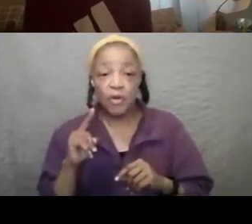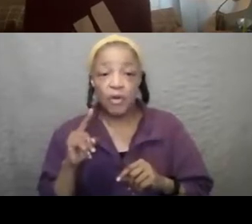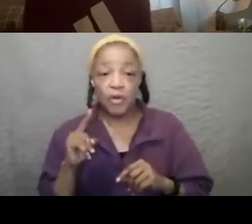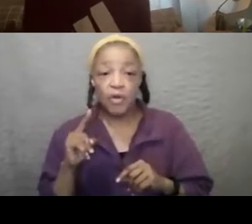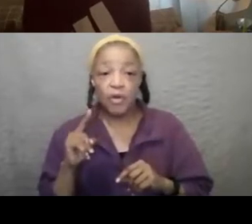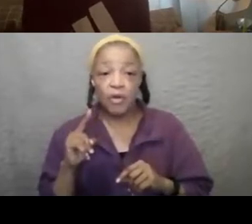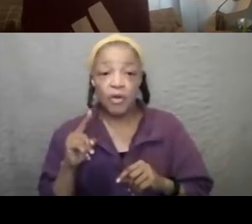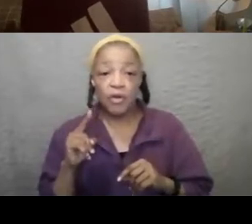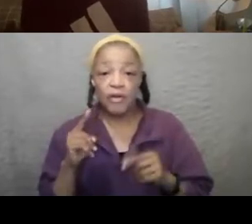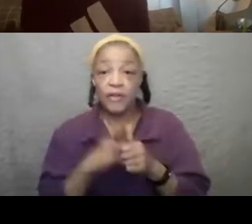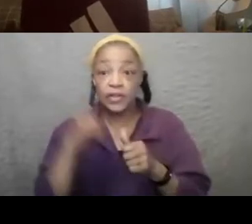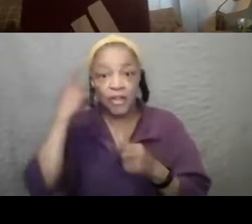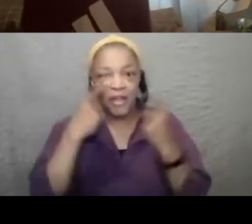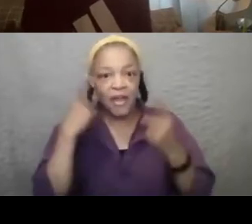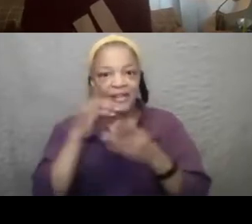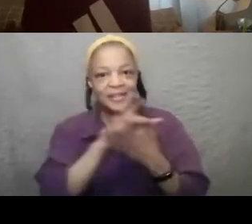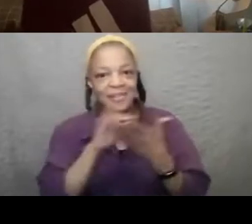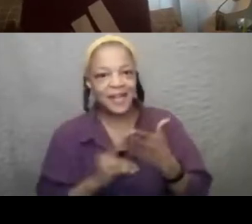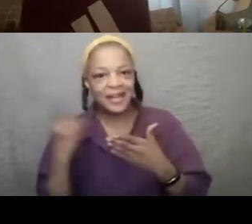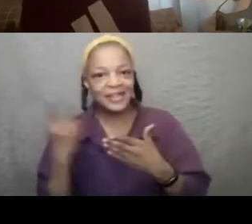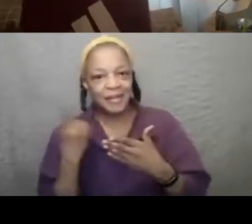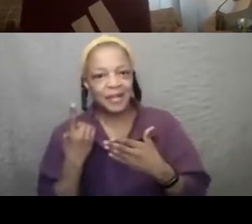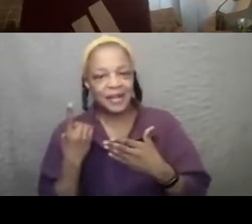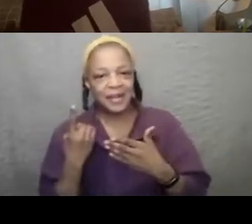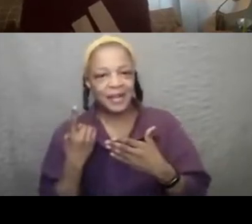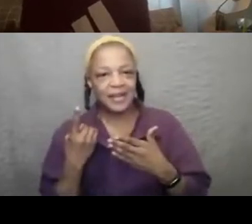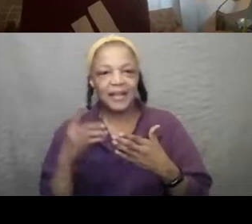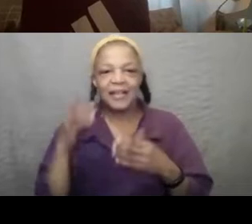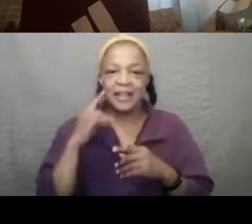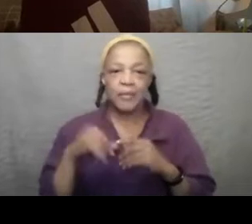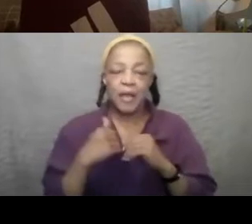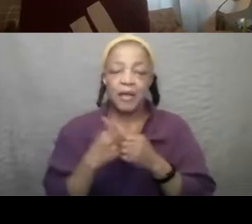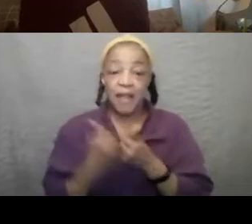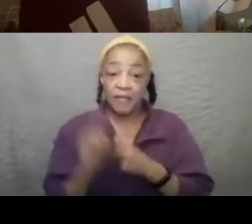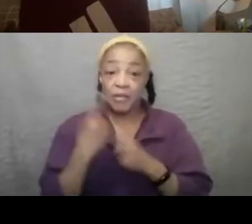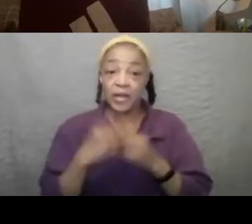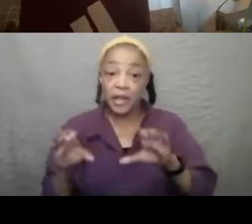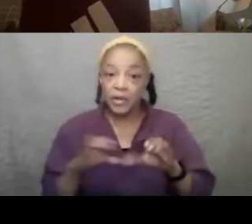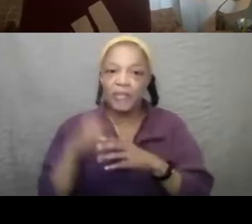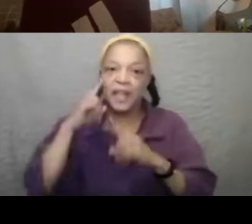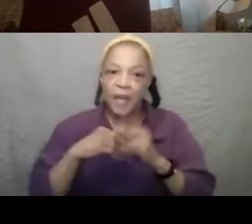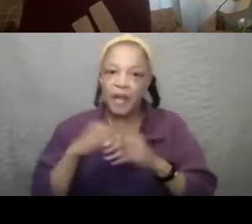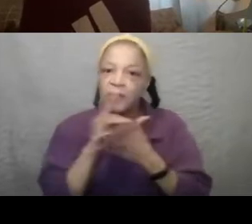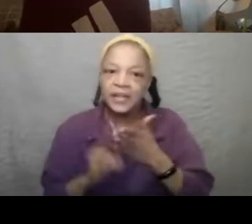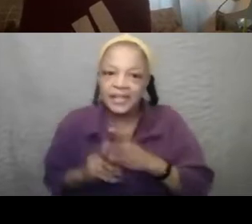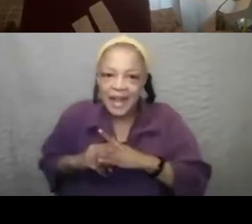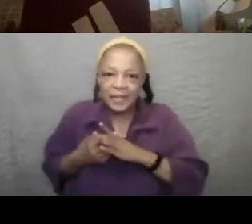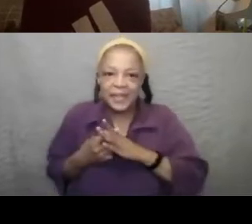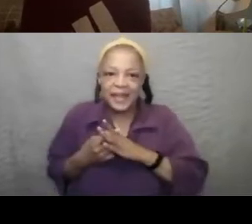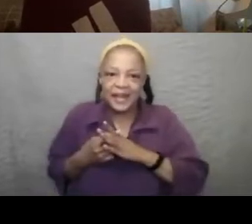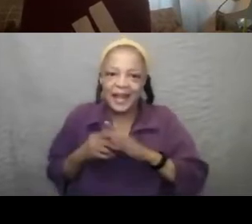first thought when they're designing something, is like, how is this going to be made accessible? And that's something that everybody, I think, could do. Thank you,